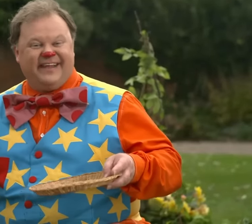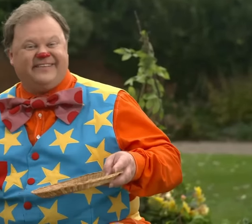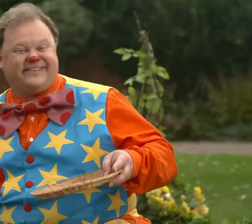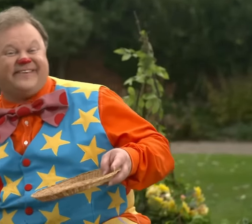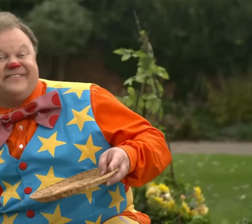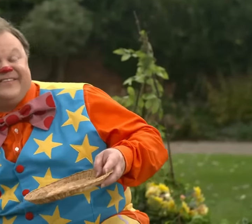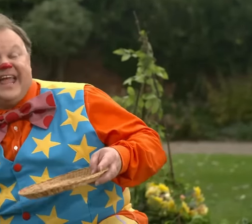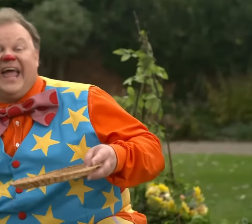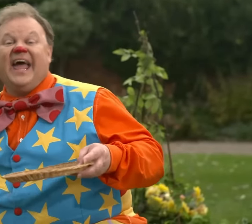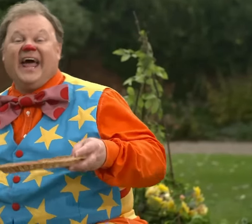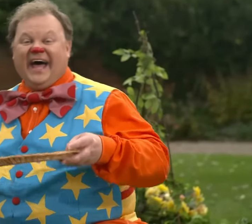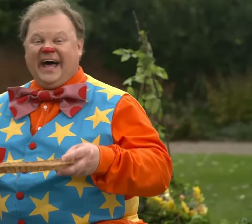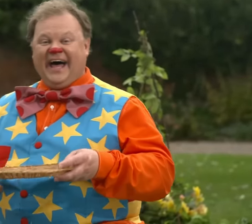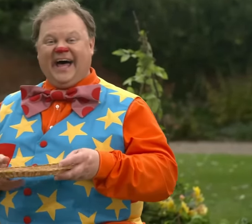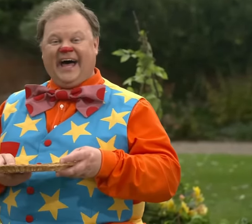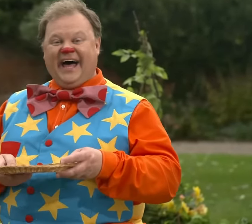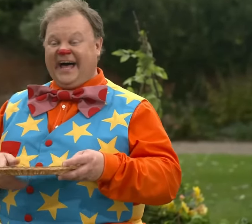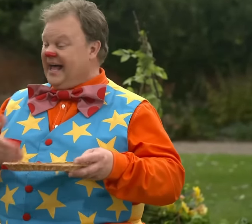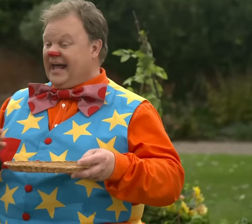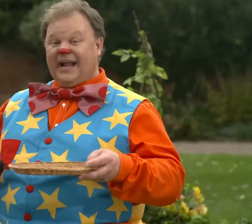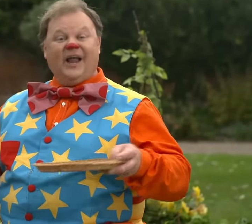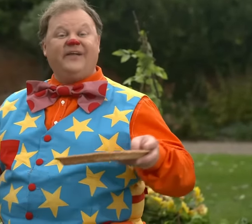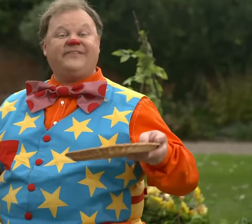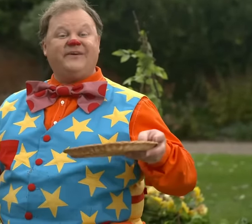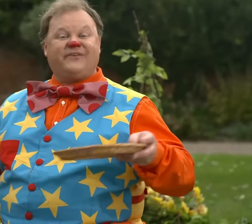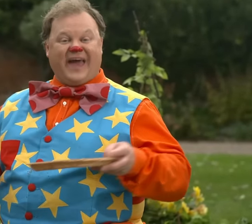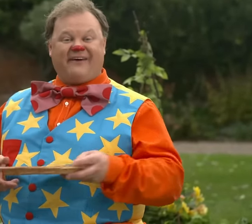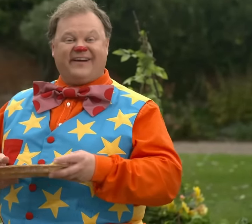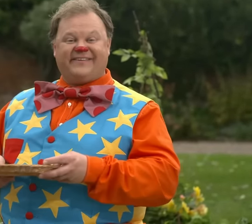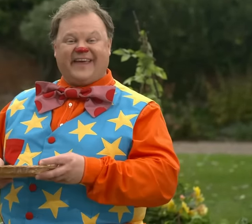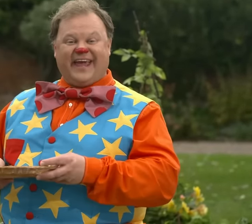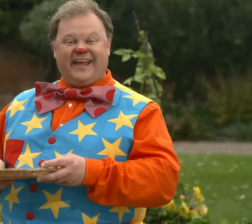seeds. Ah, lots of carrot seeds.